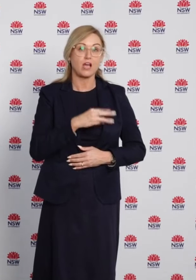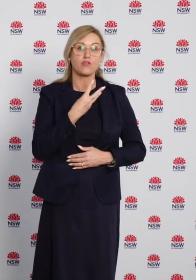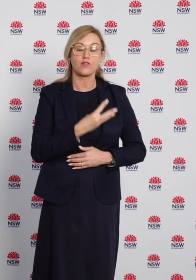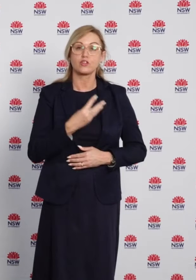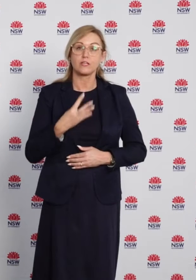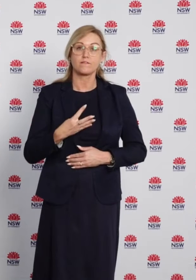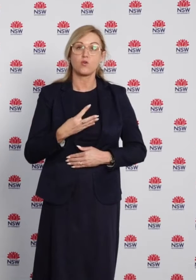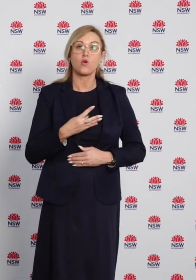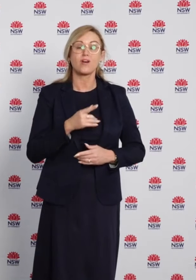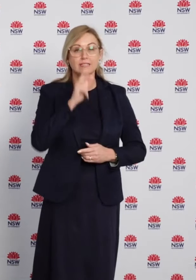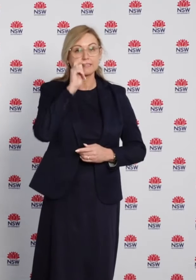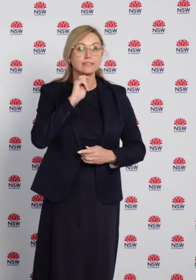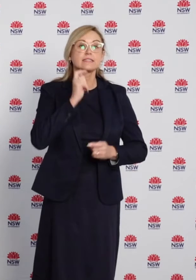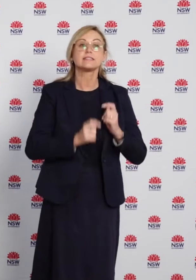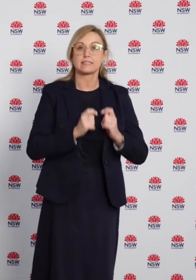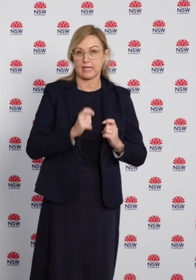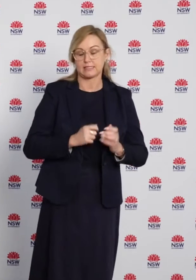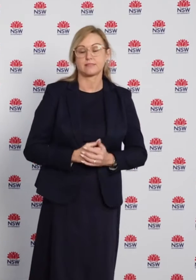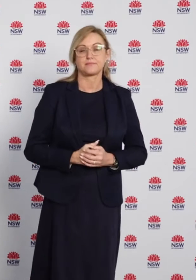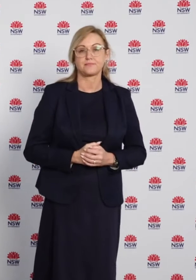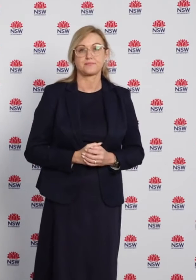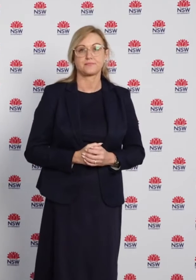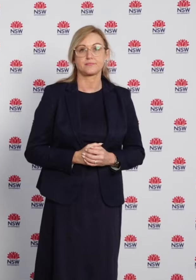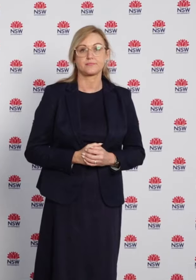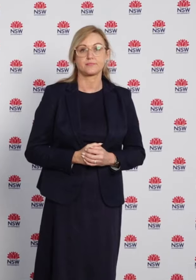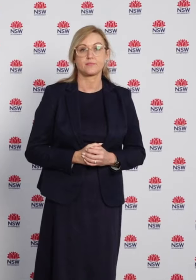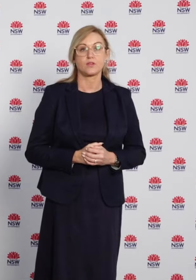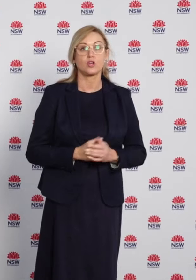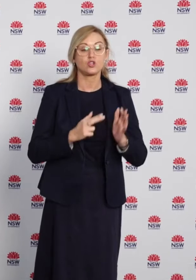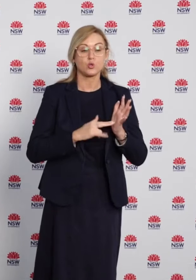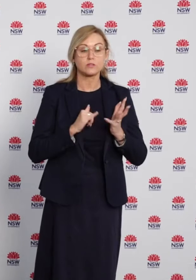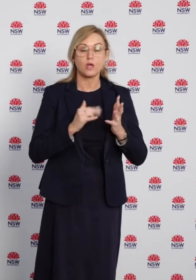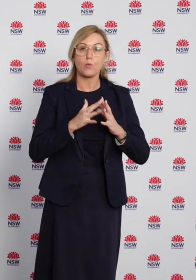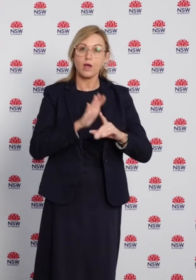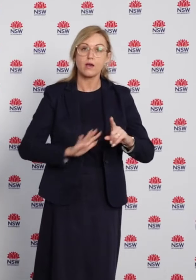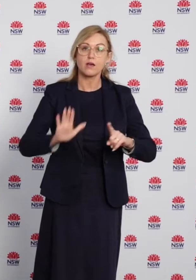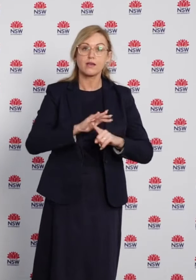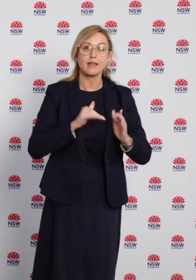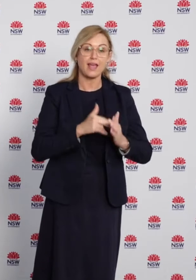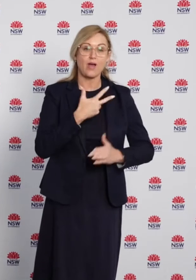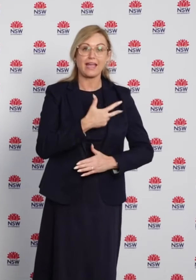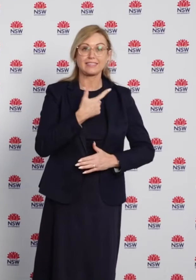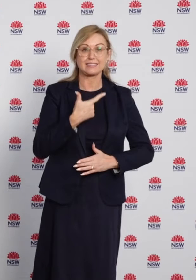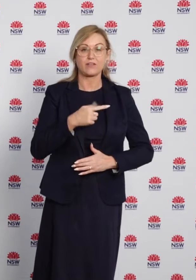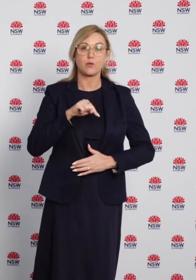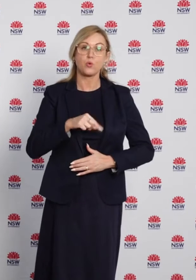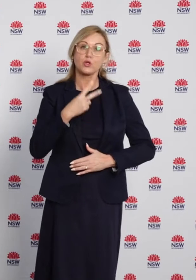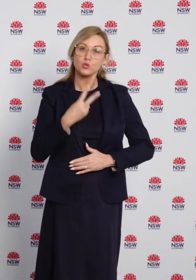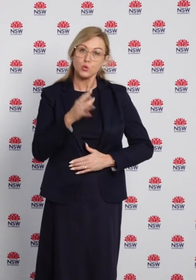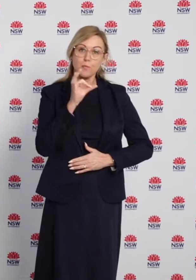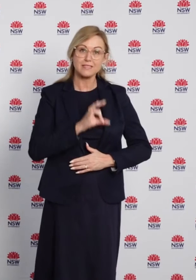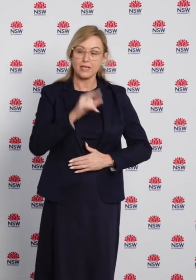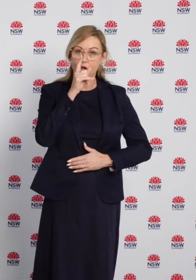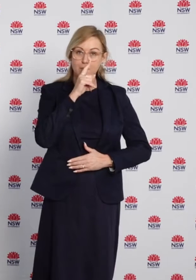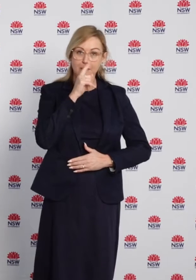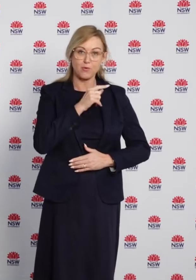112,334 tests reported in the same period for yesterday. Across New South Wales, we now have 87.2% of people